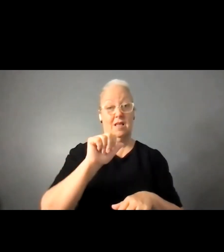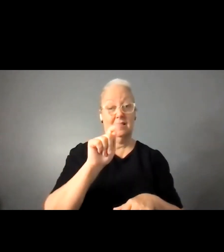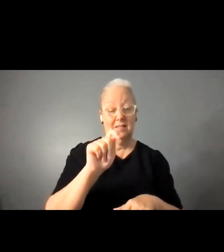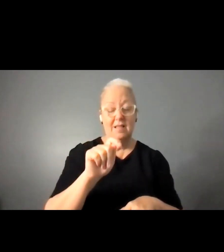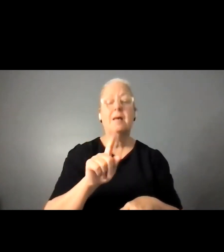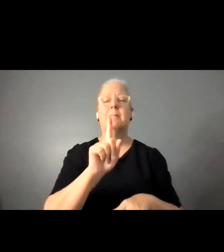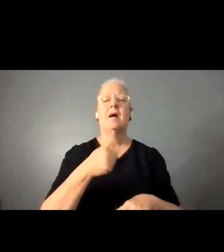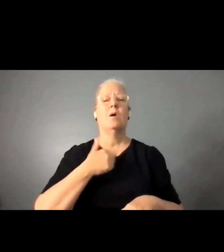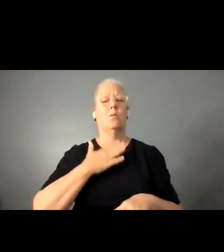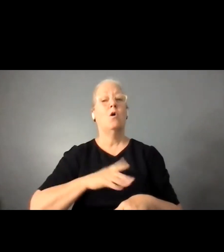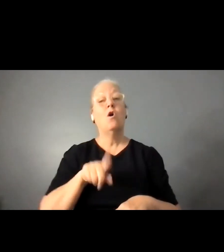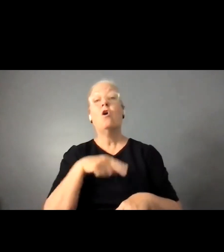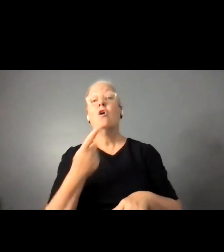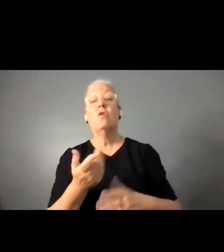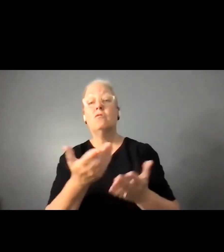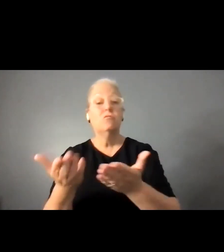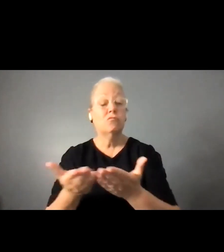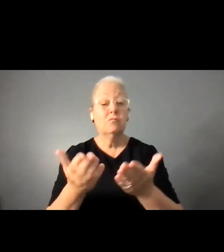do you say?